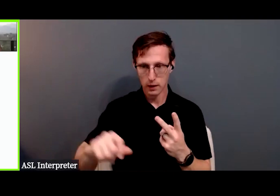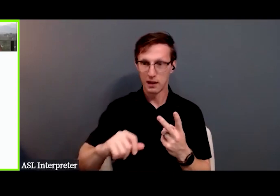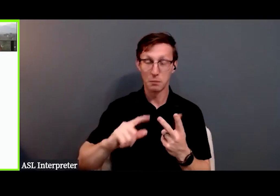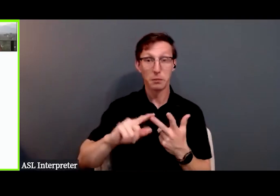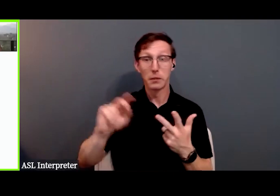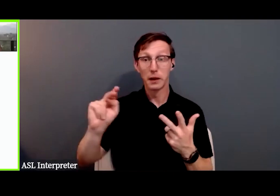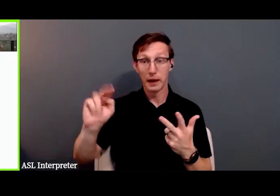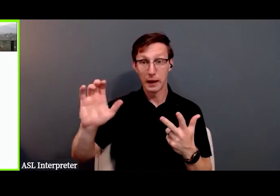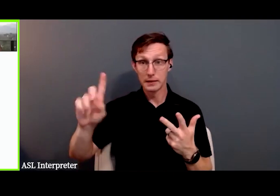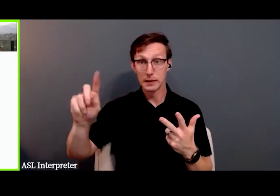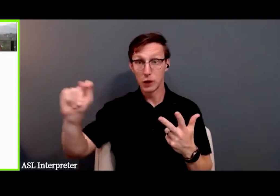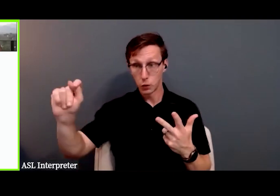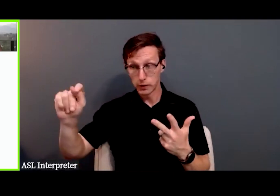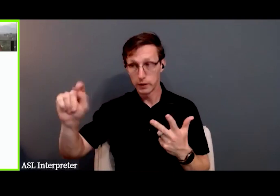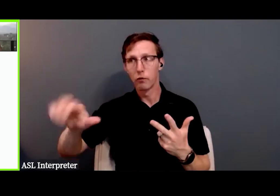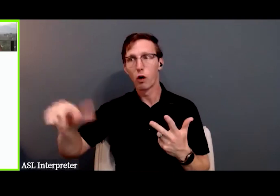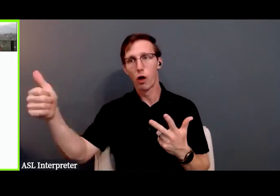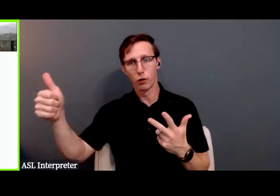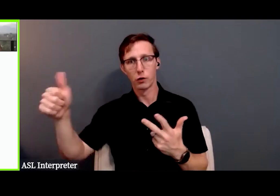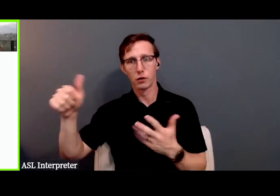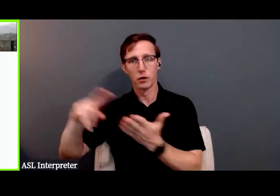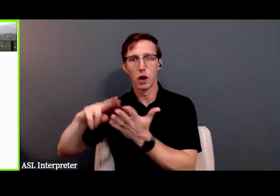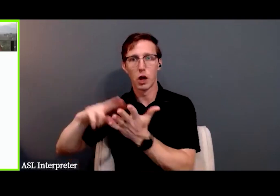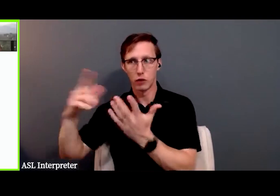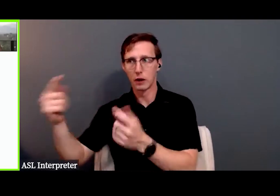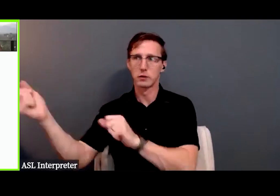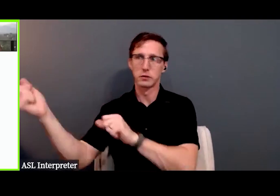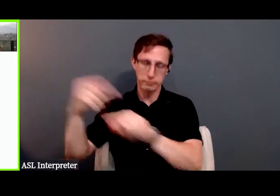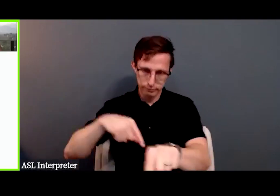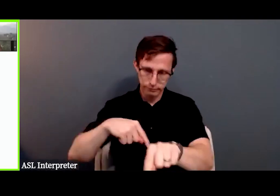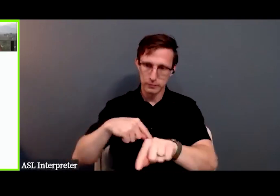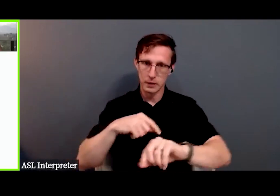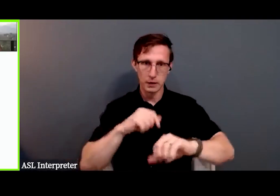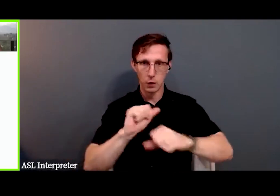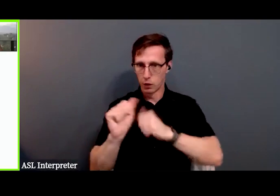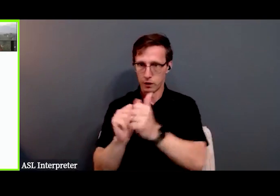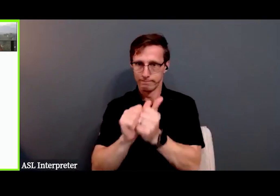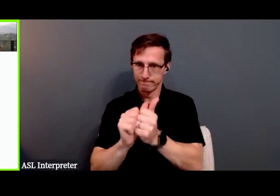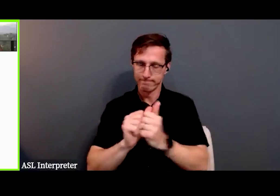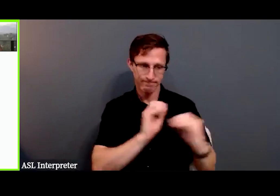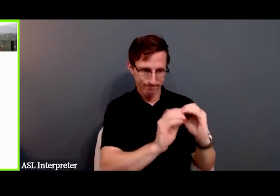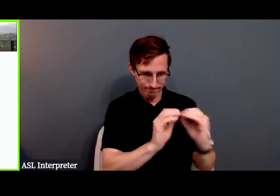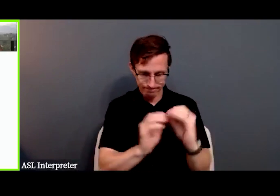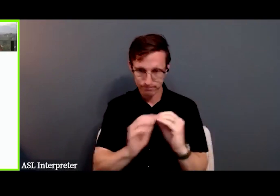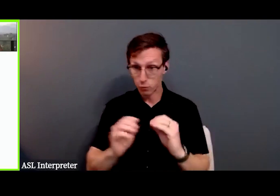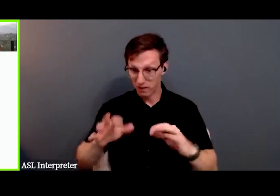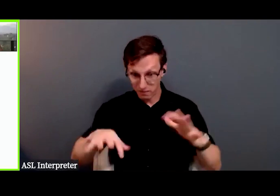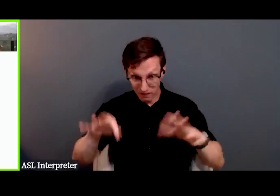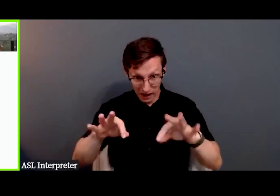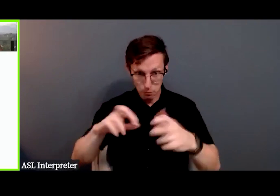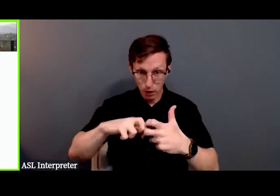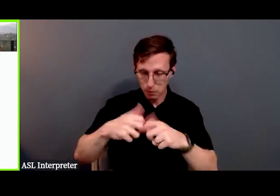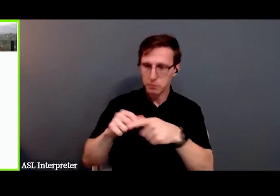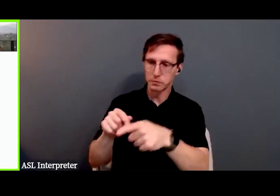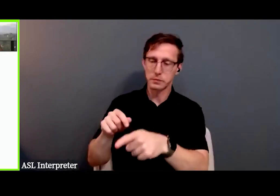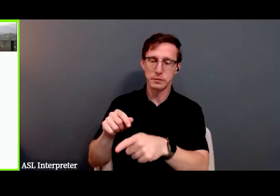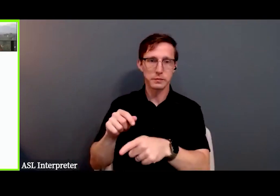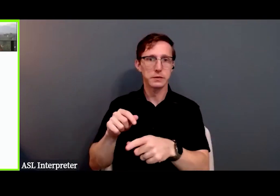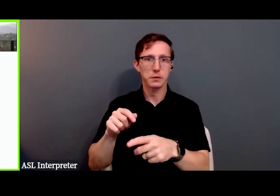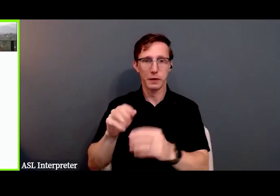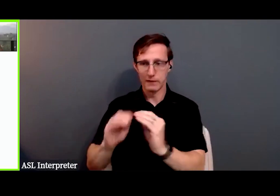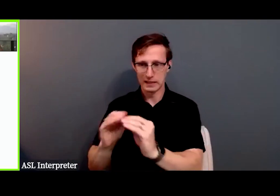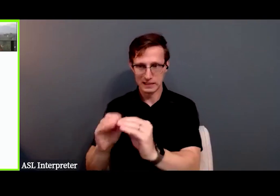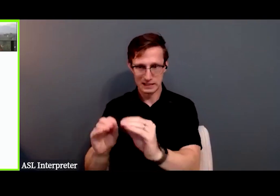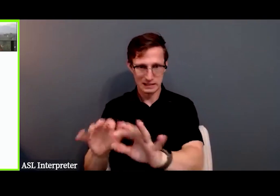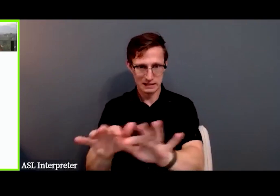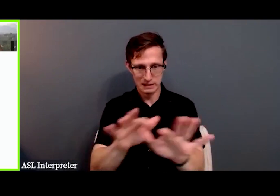all working together to make these critical repairs to the distribution system as we find them and as we have materials available.